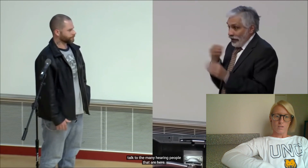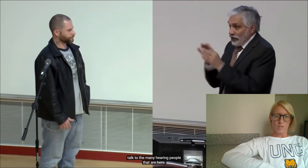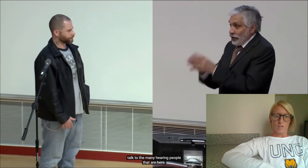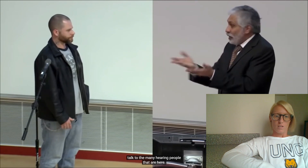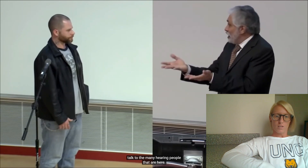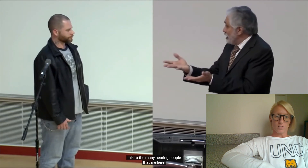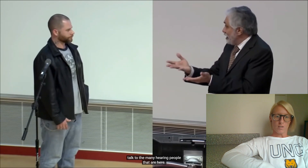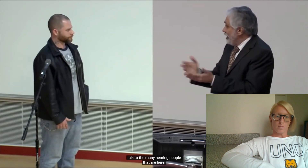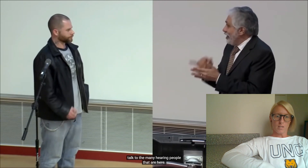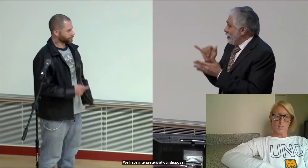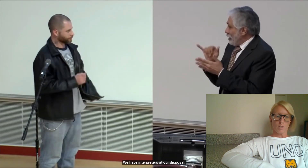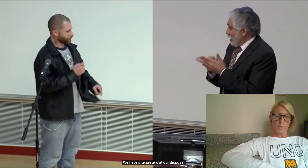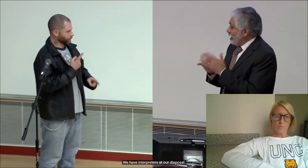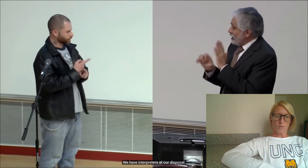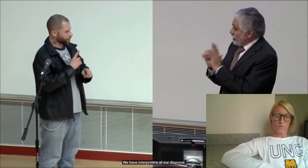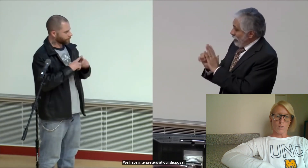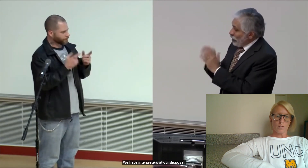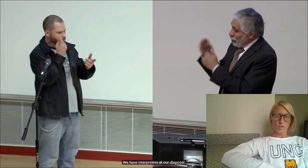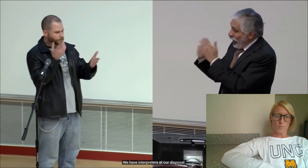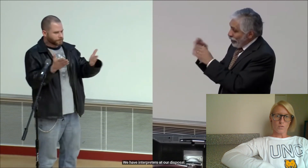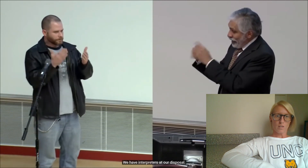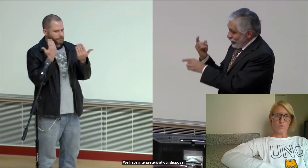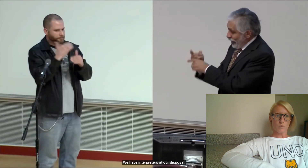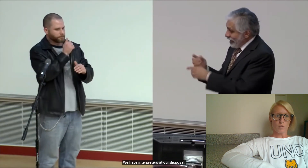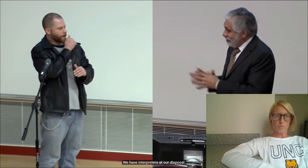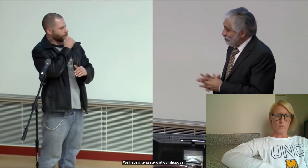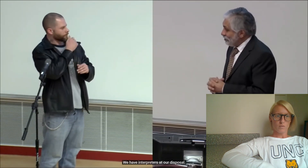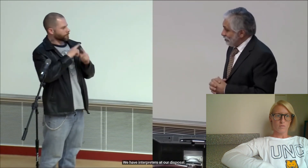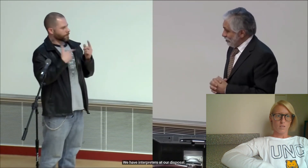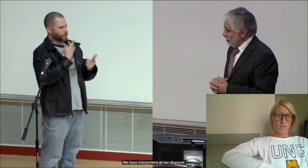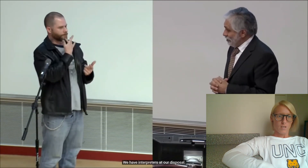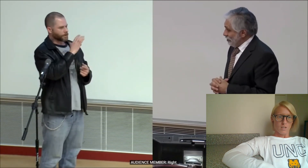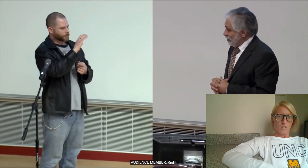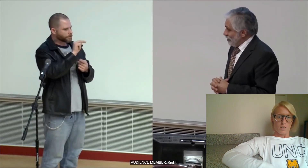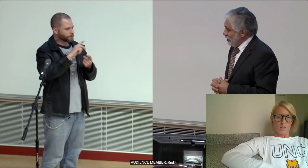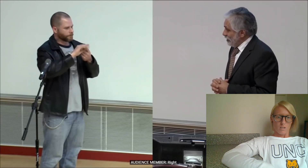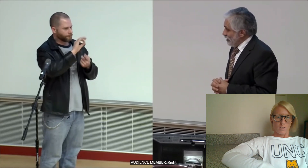together hearing people that are here. and talk to We many have hearing people. We interpreters at our disposal.